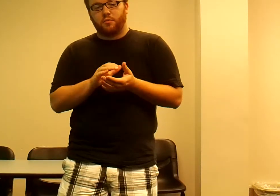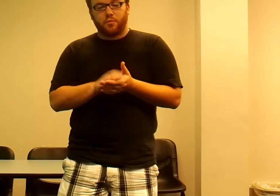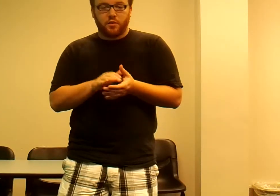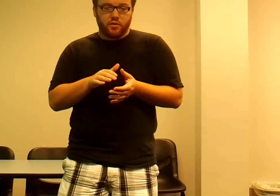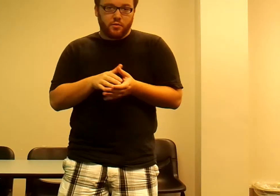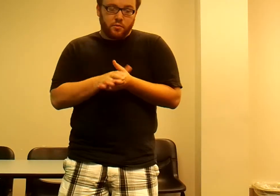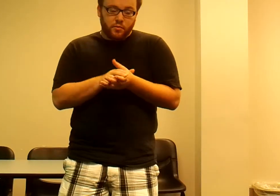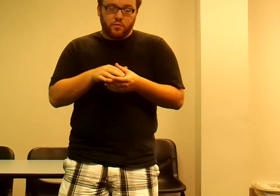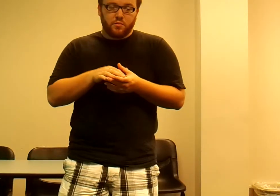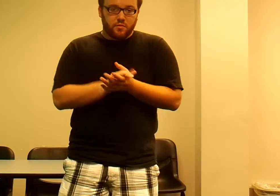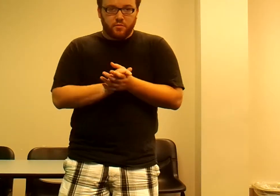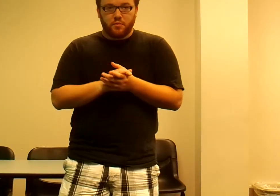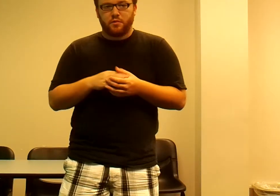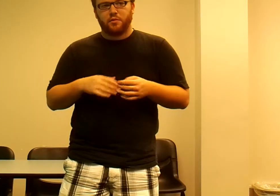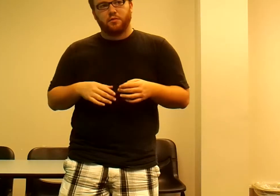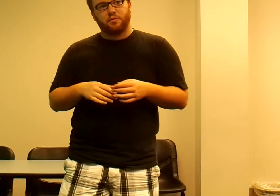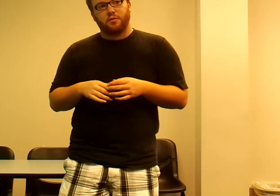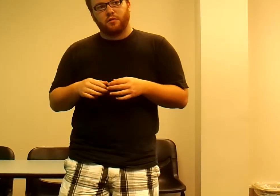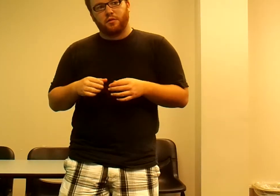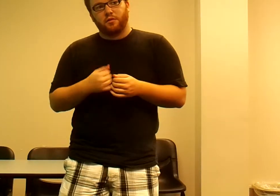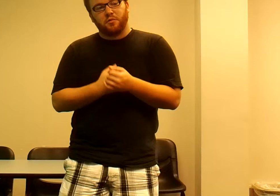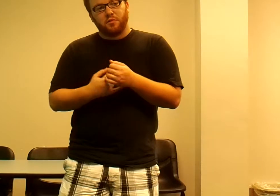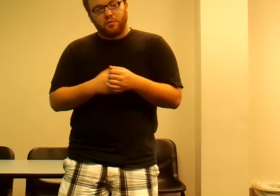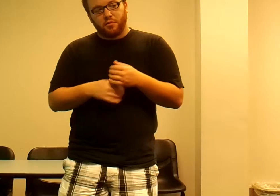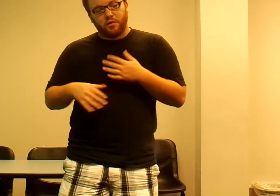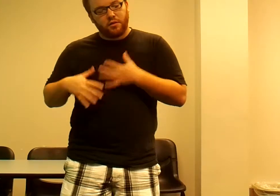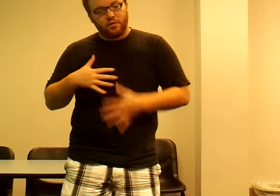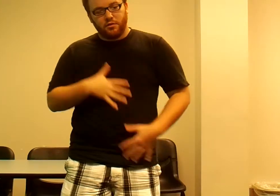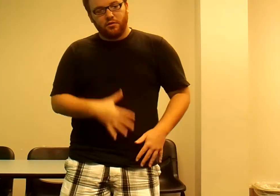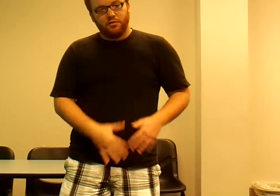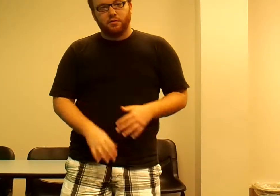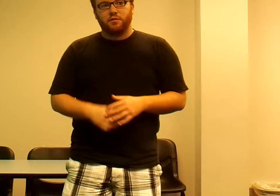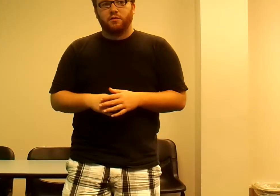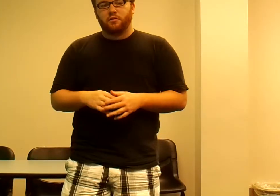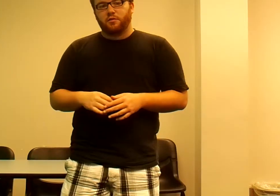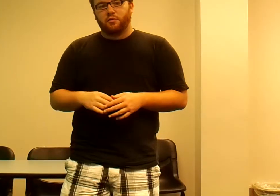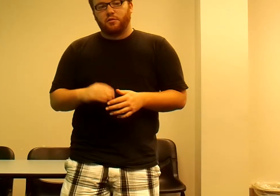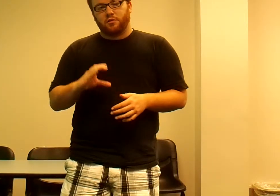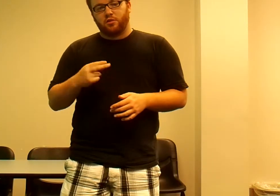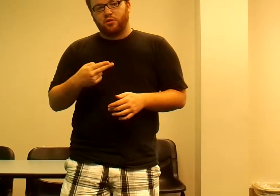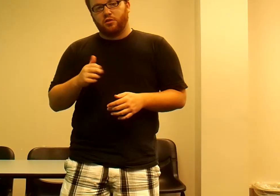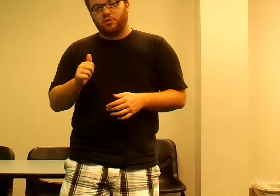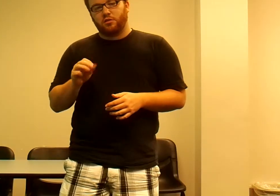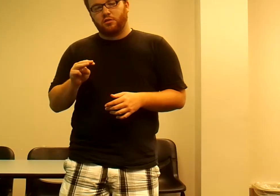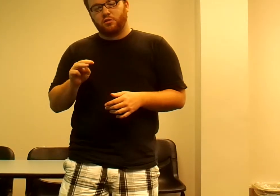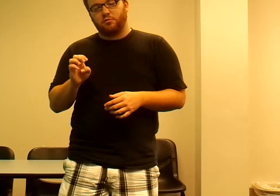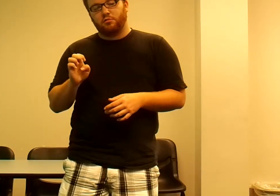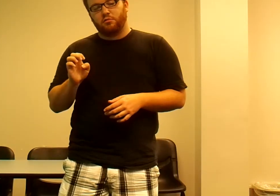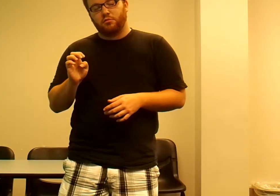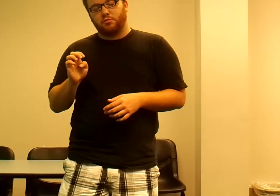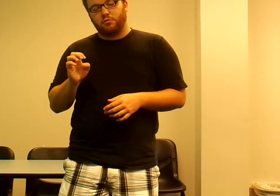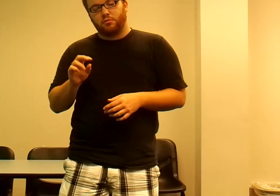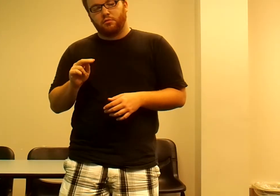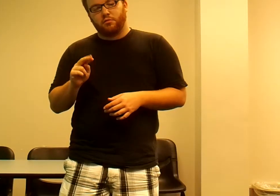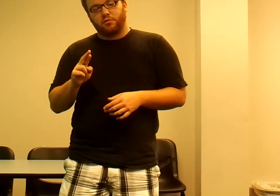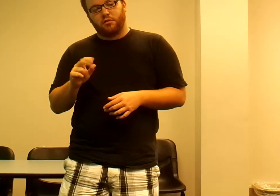it back into the body. But the four chambers are really important because they keep the blood separate. The blood that